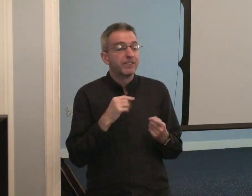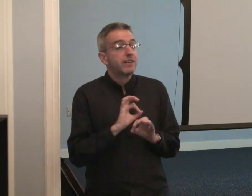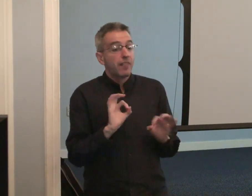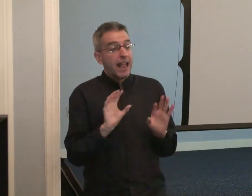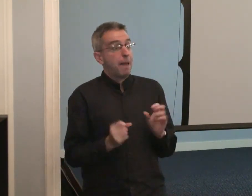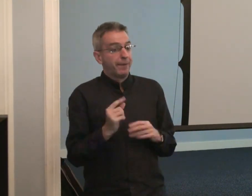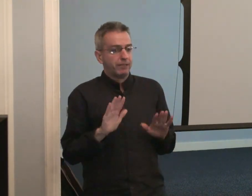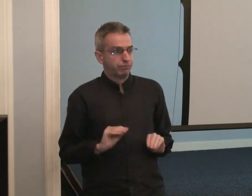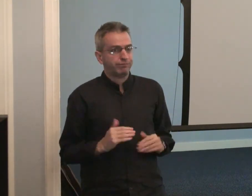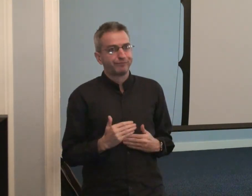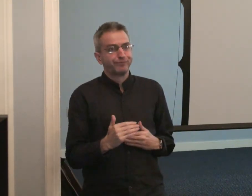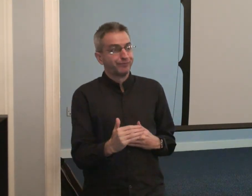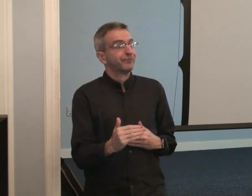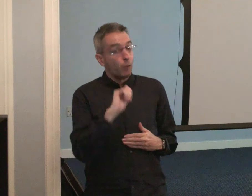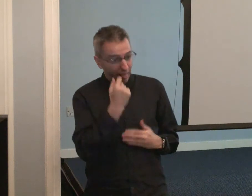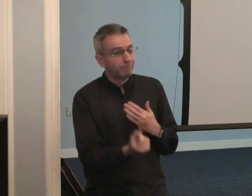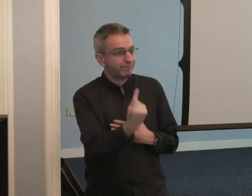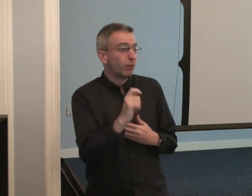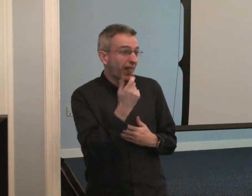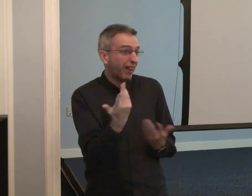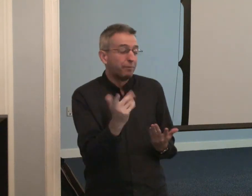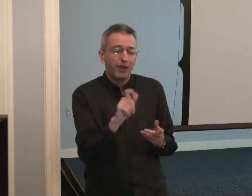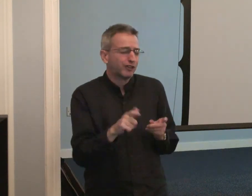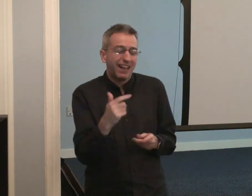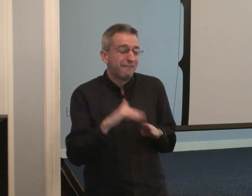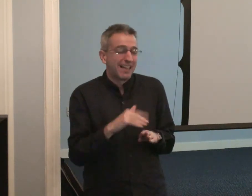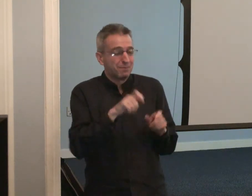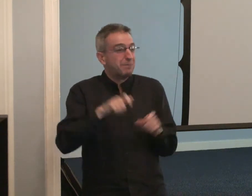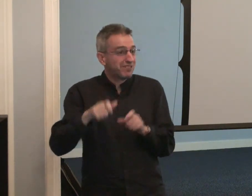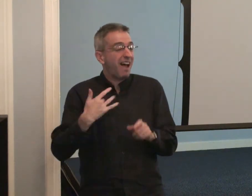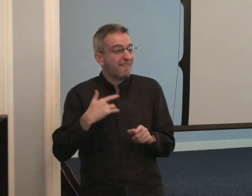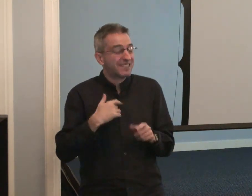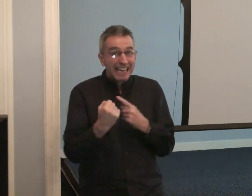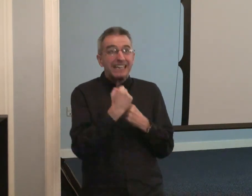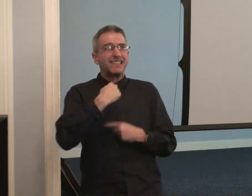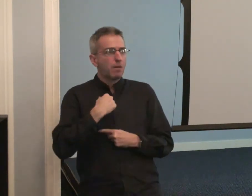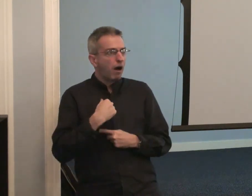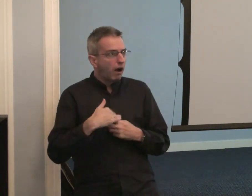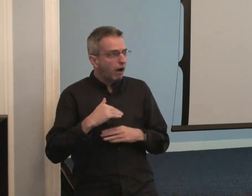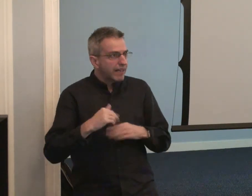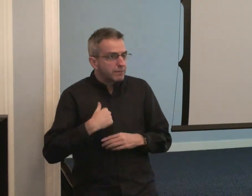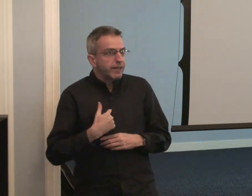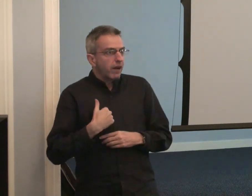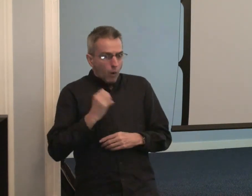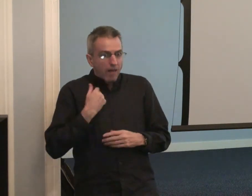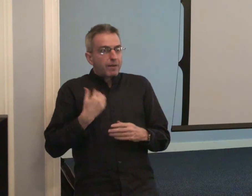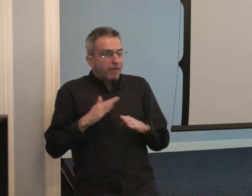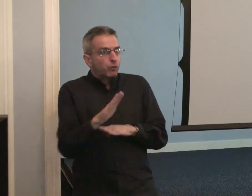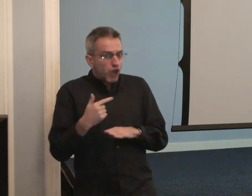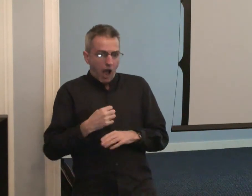this. You know, I don't think that things won't happen on this. People will. This affects people's lives. This will have an impact